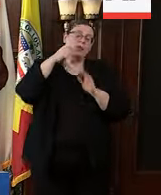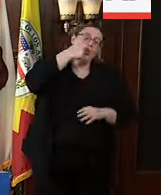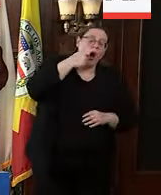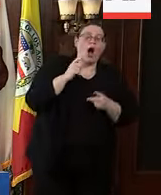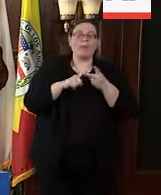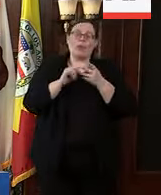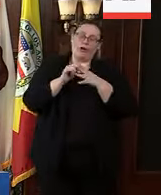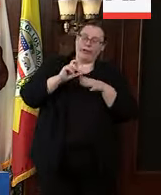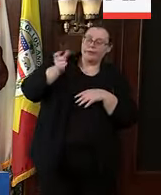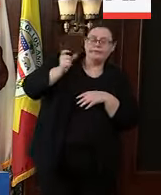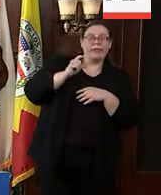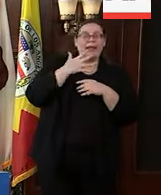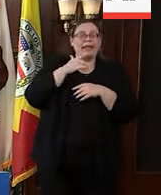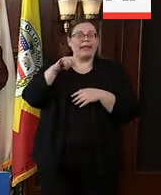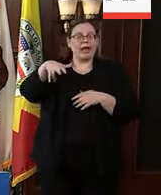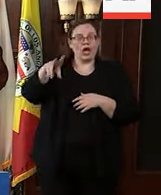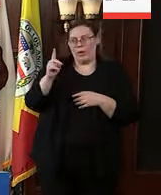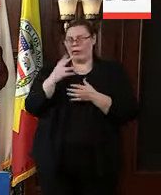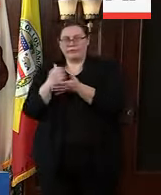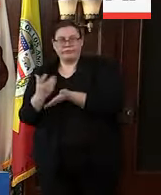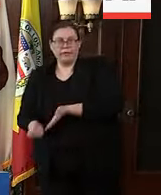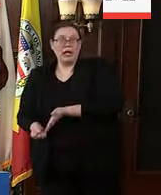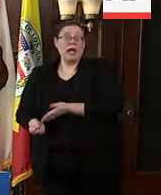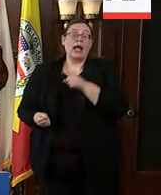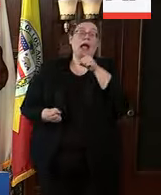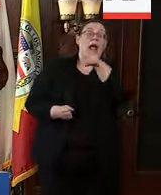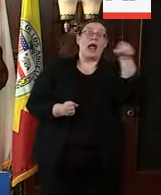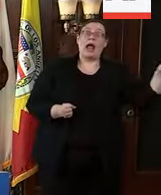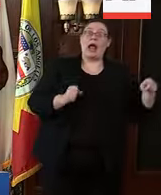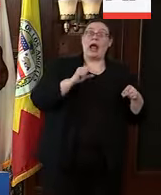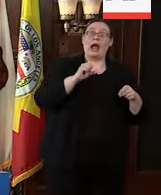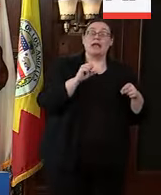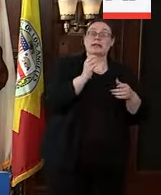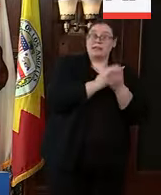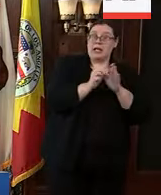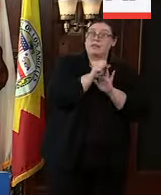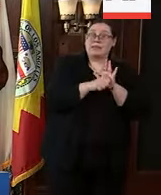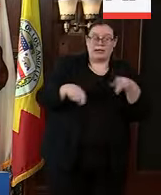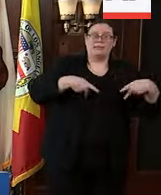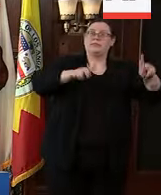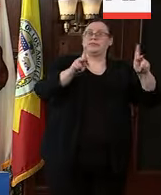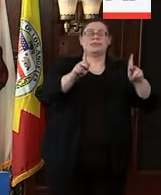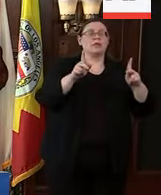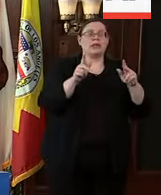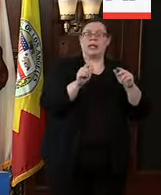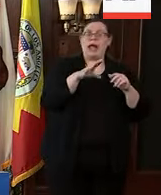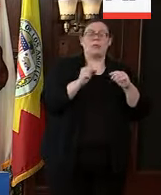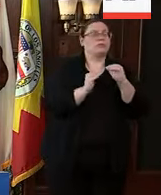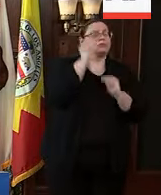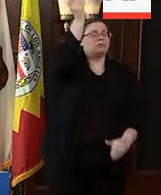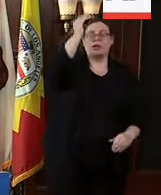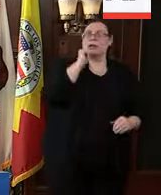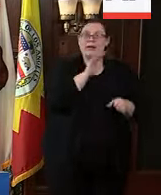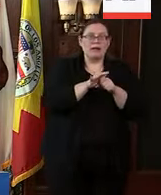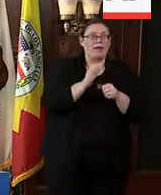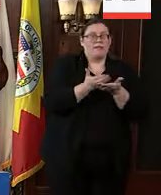states like Texas, Georgia, and Florida have caused labs to be past their capacity across the country. Though I want to be clear, the ones that we have